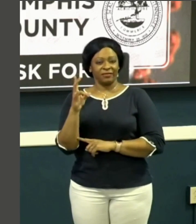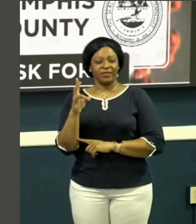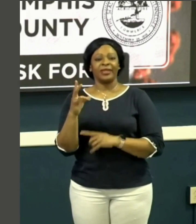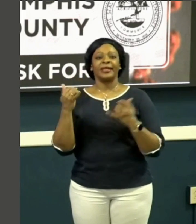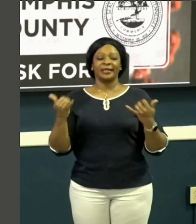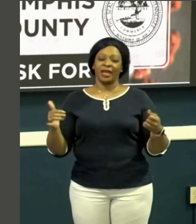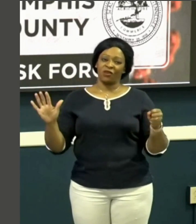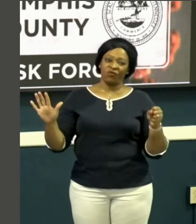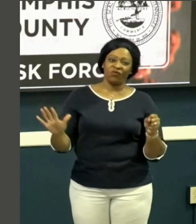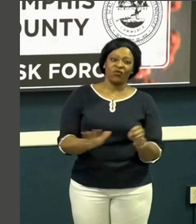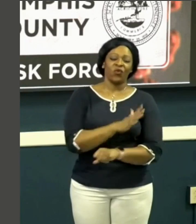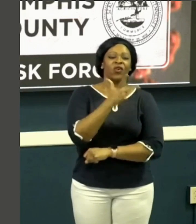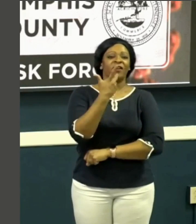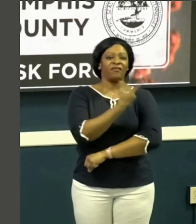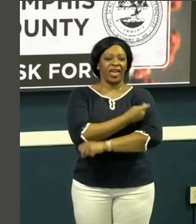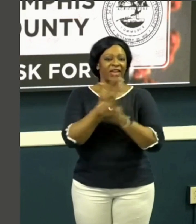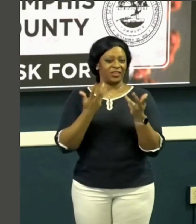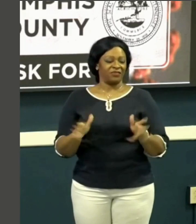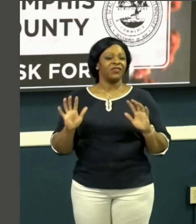are now fully vaccinated.